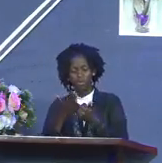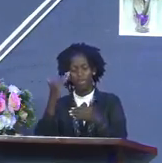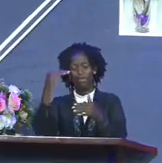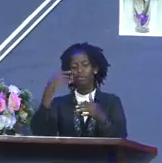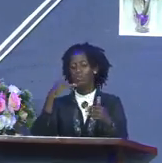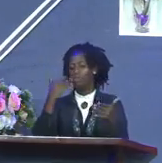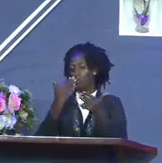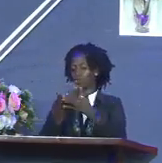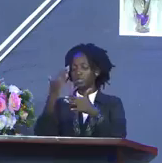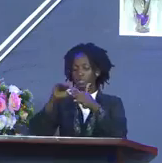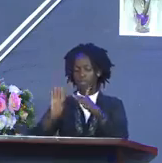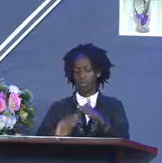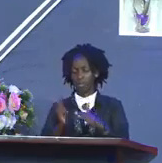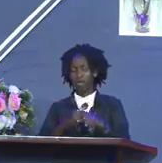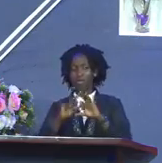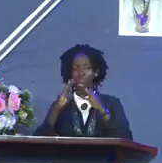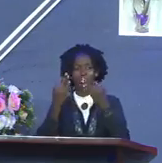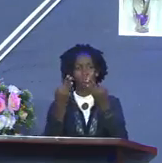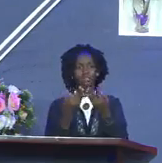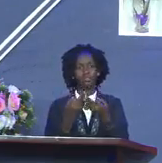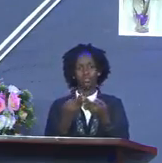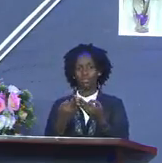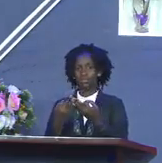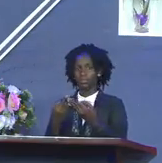nurturing her in our family.